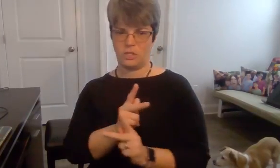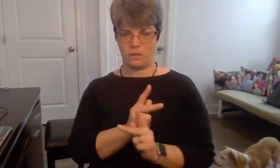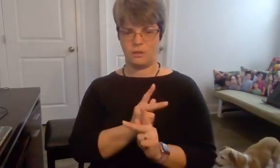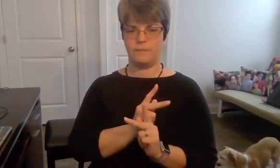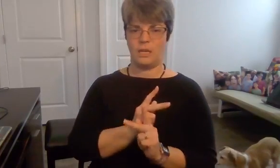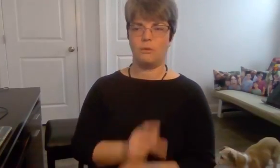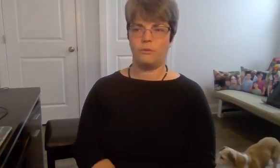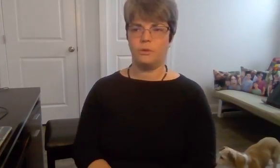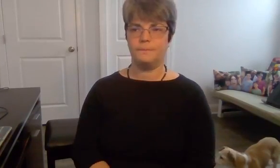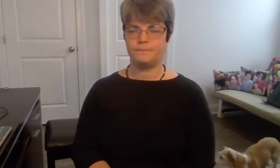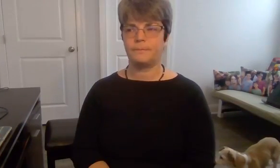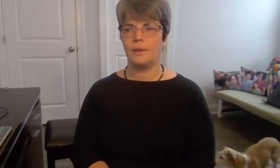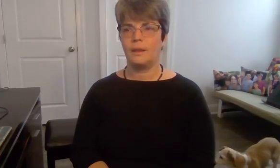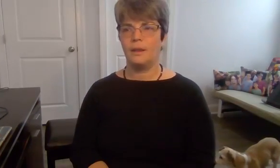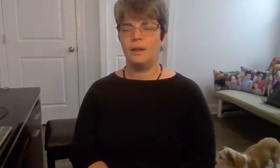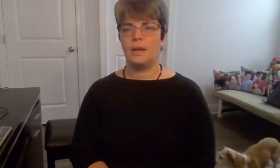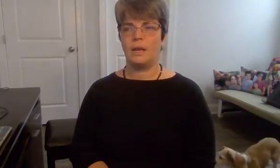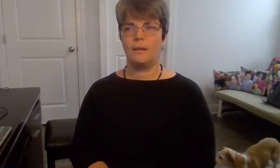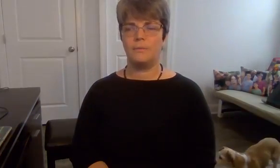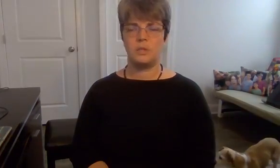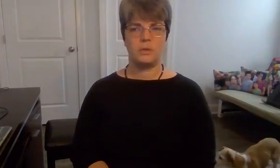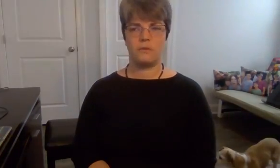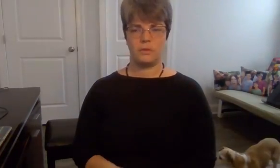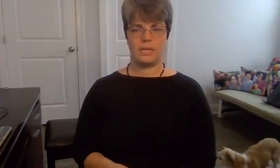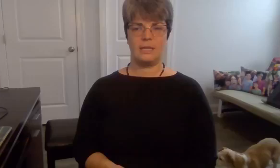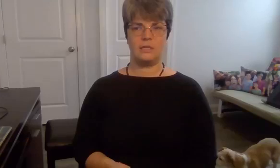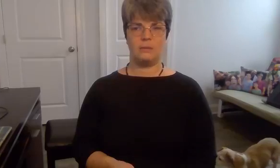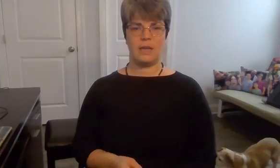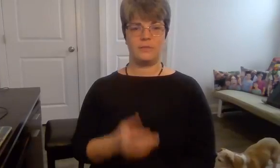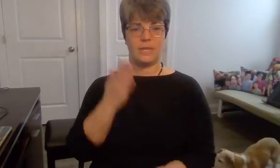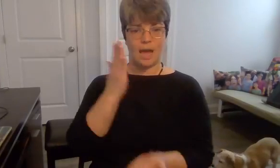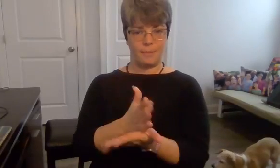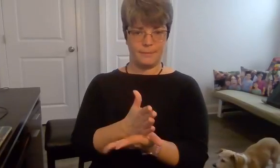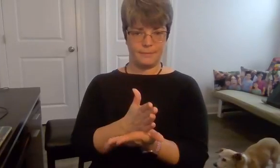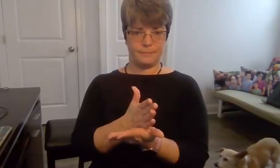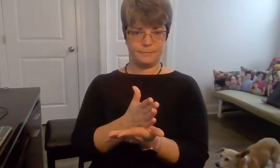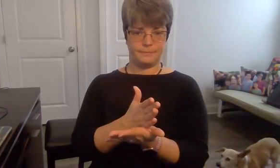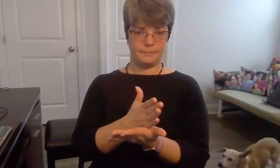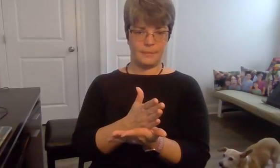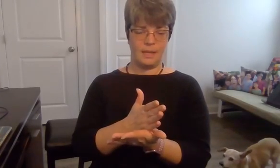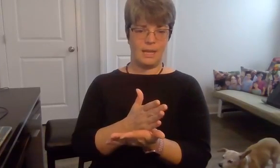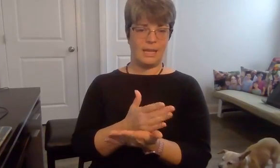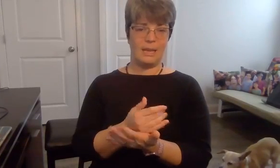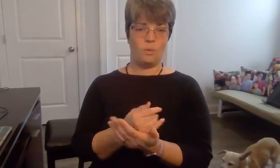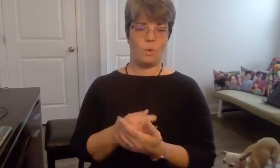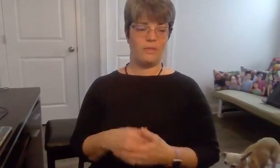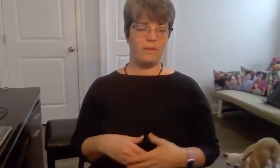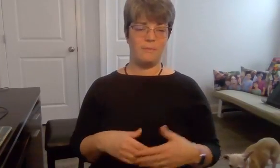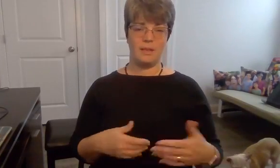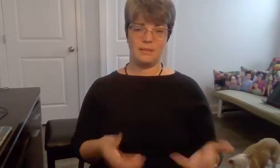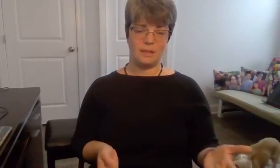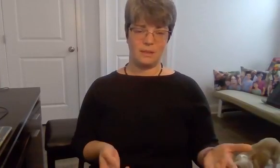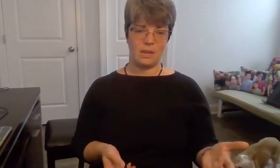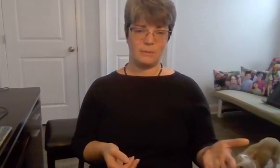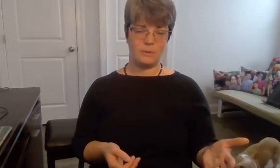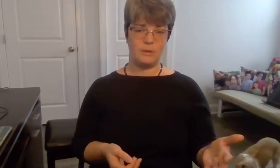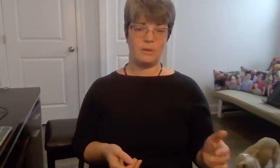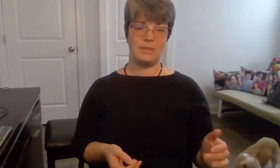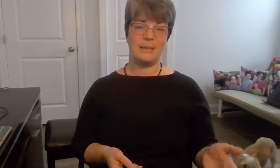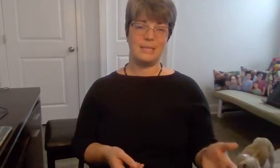other. Careful. So let's go over those again. So we have stop. And again, when they're in the middle of something they're not supposed to be doing, sometimes